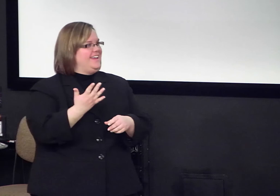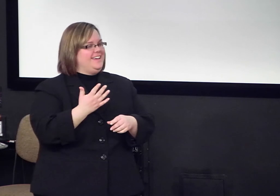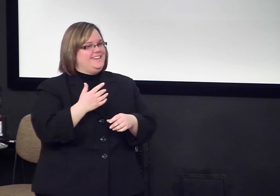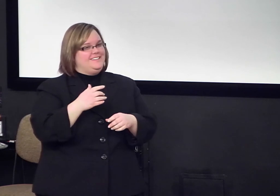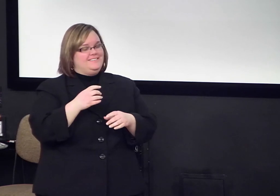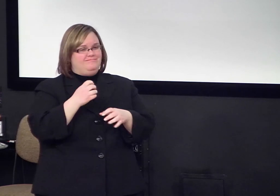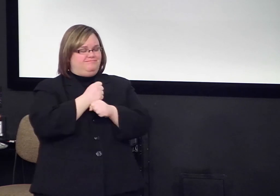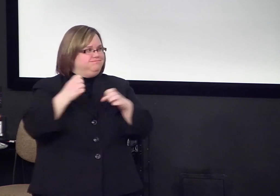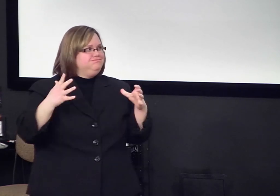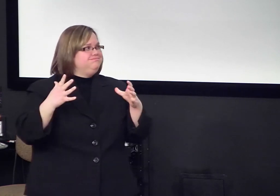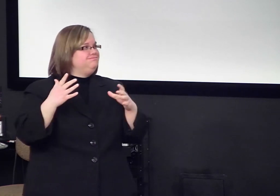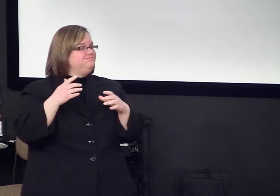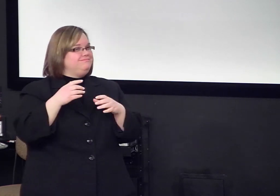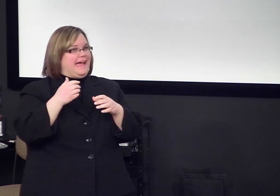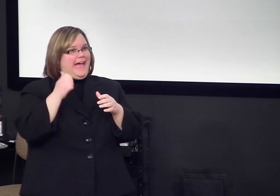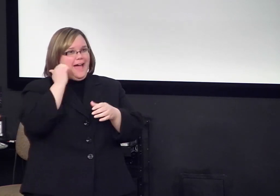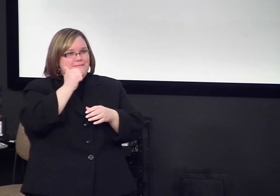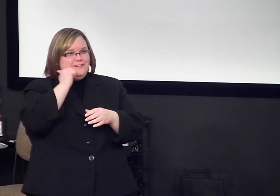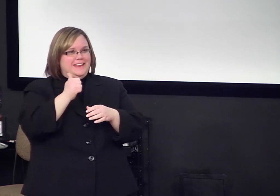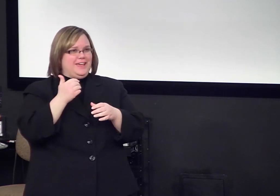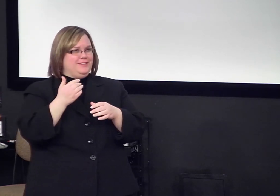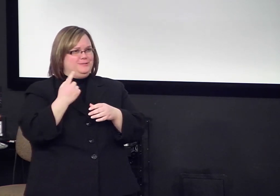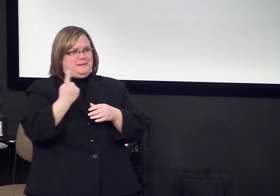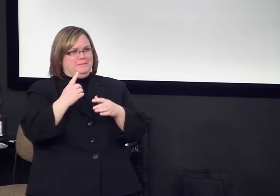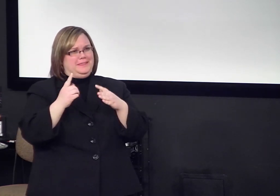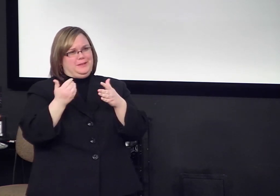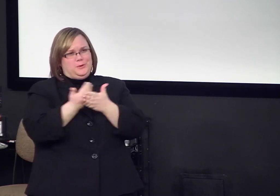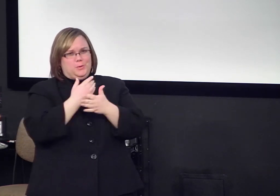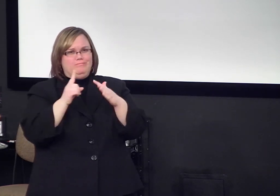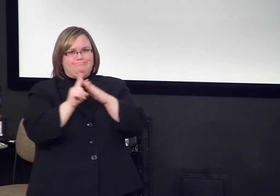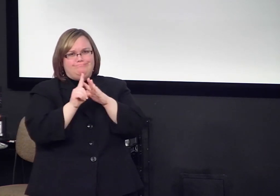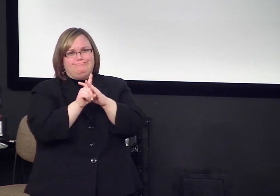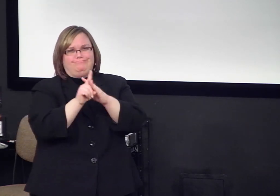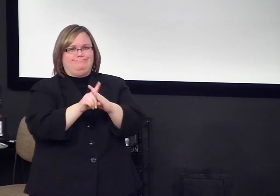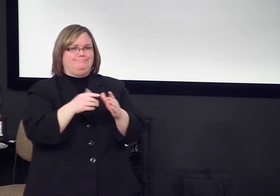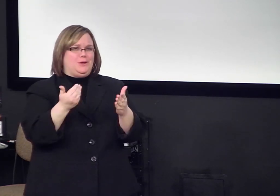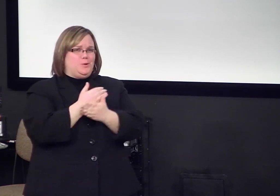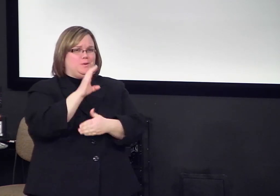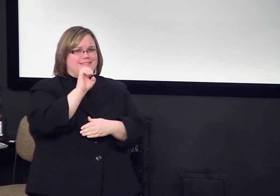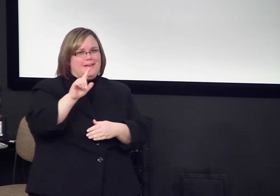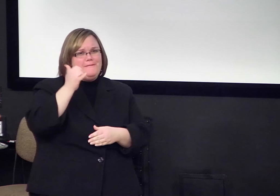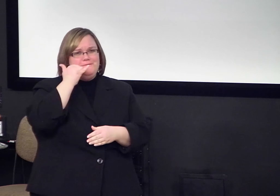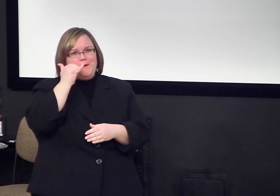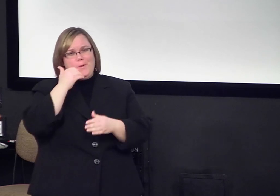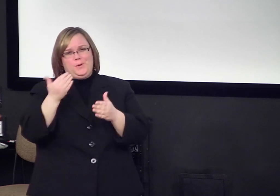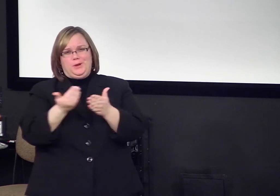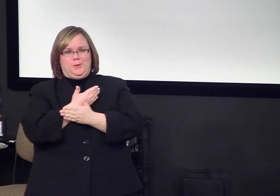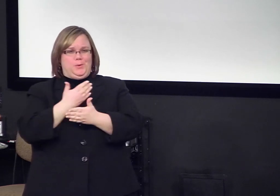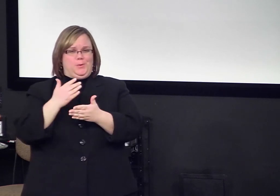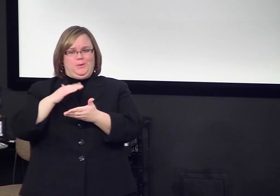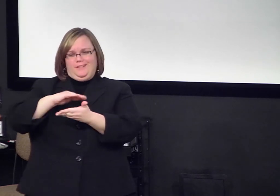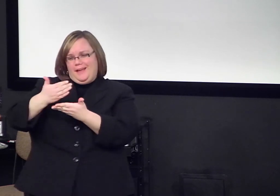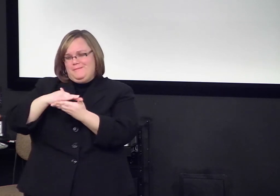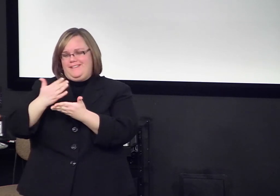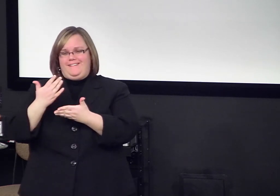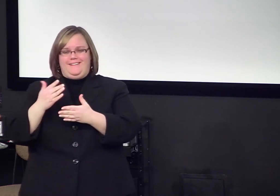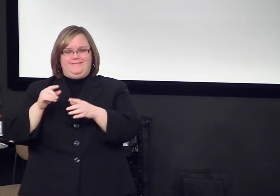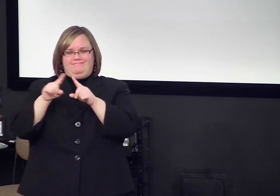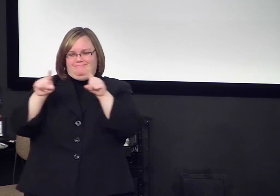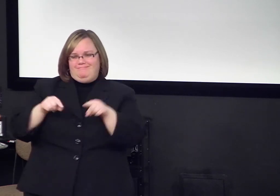Well, technology is growing at a rapid rate. I think we see a lot of changes happening every day. There are new phones being created,